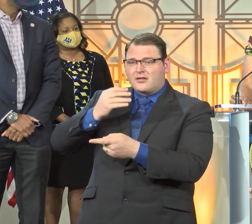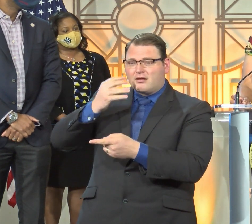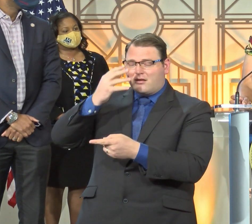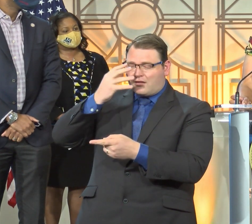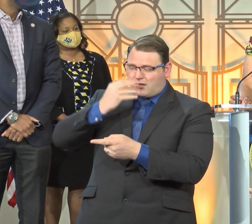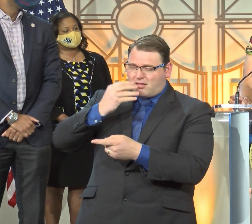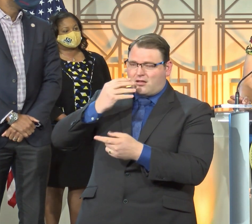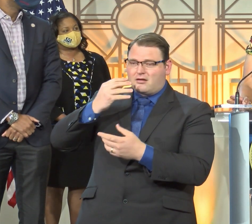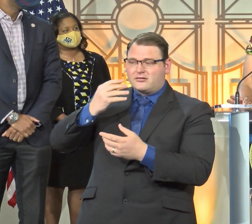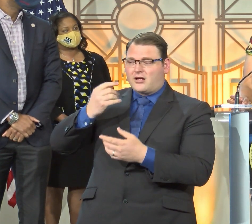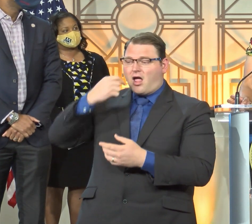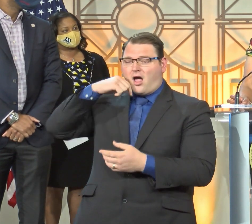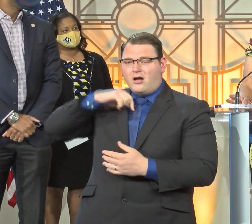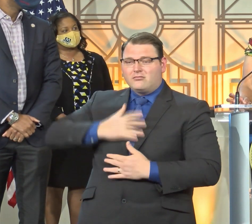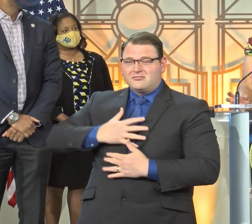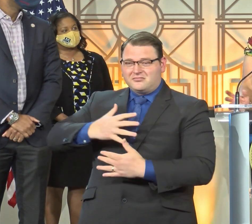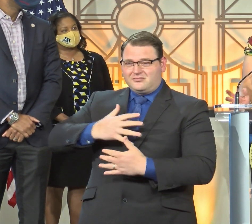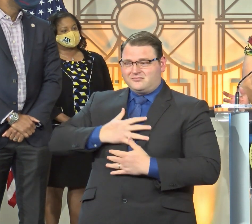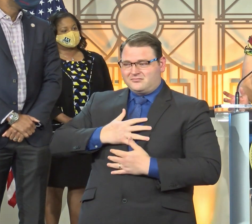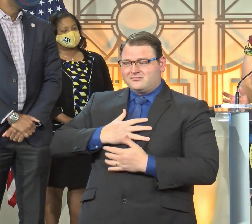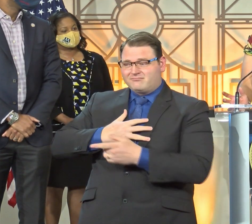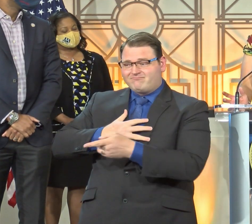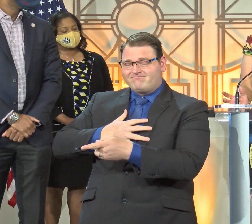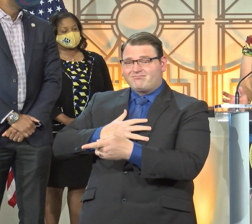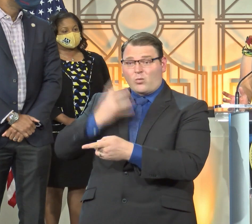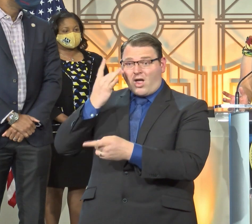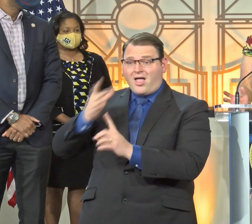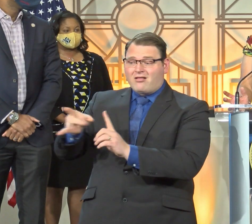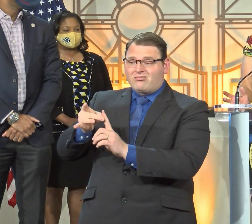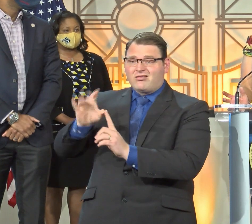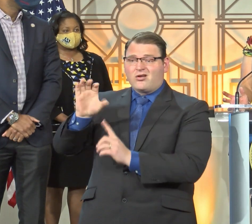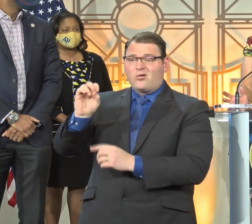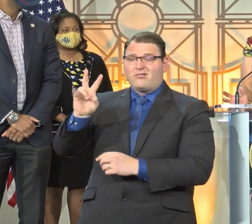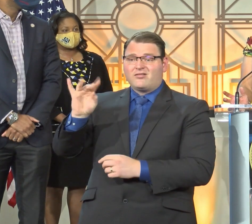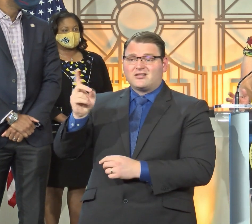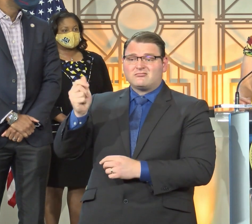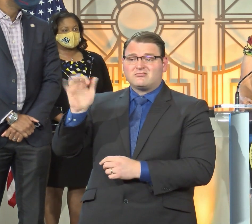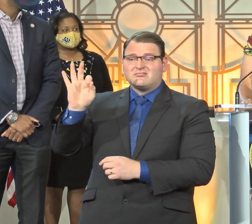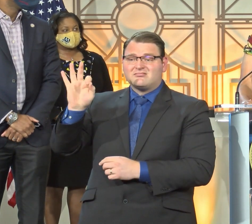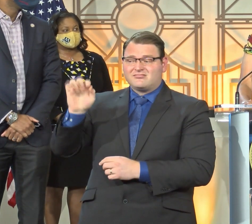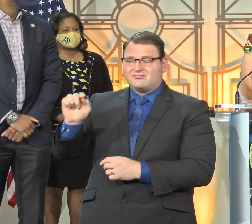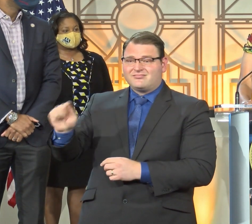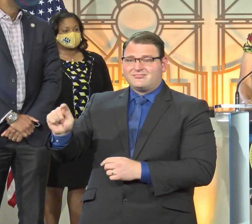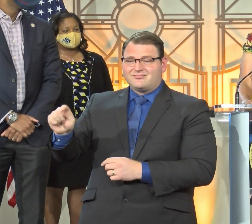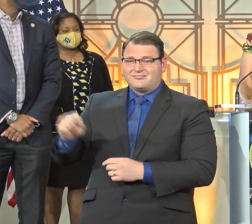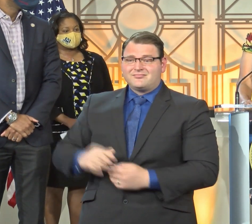took over and contributed to the pneumonia and the respiratory issues that he was facing.